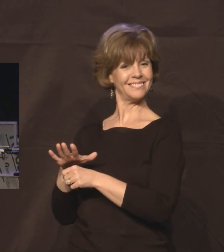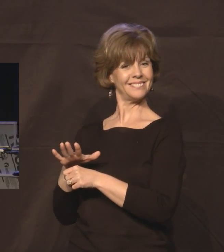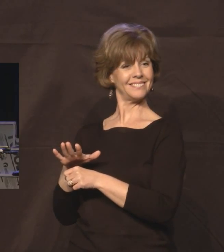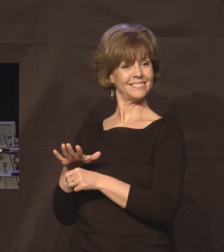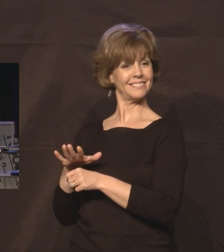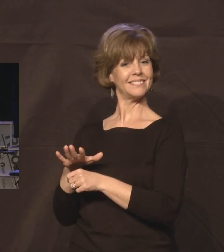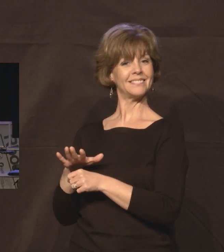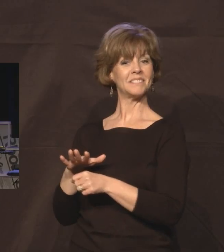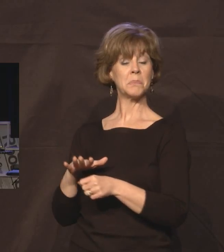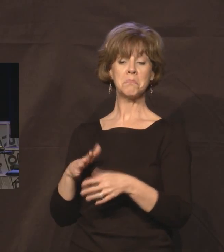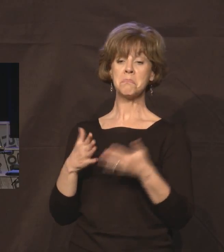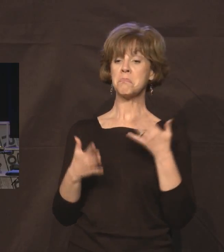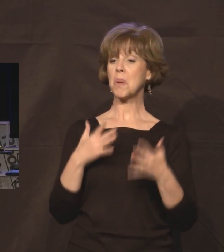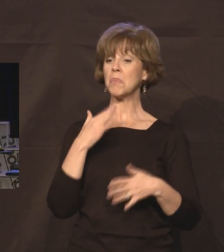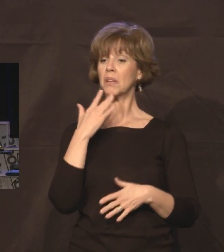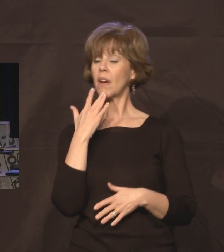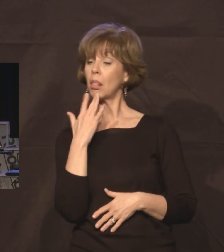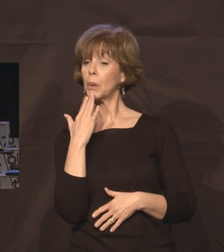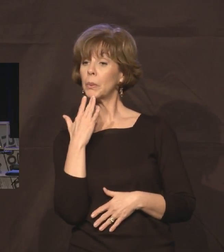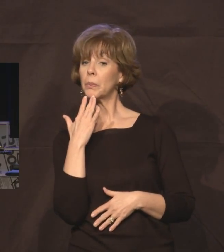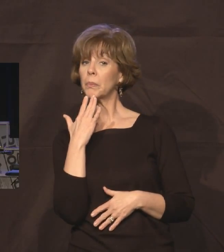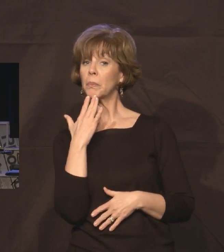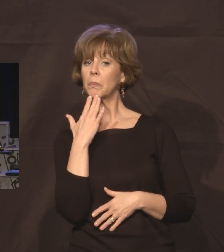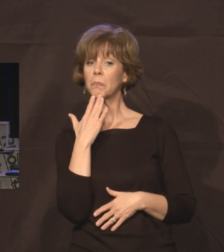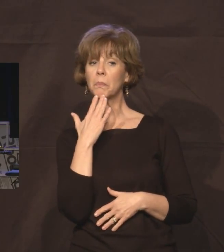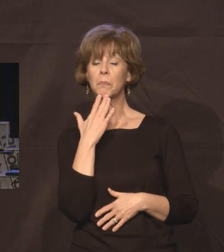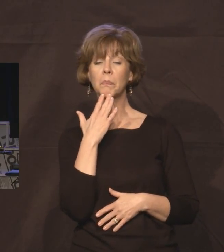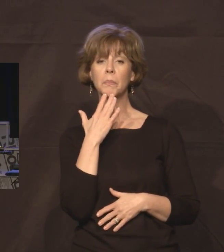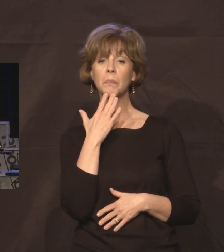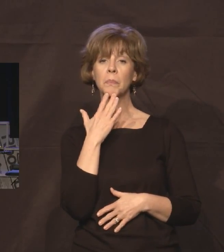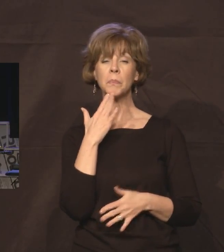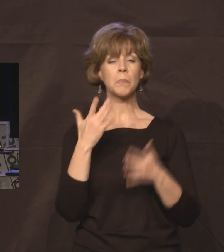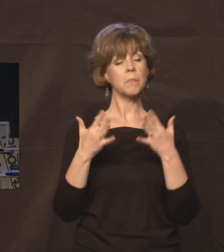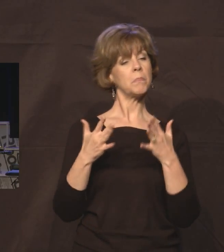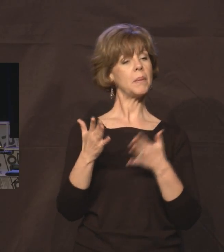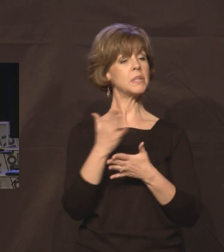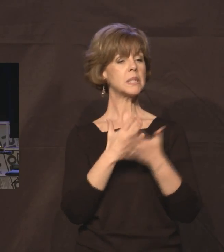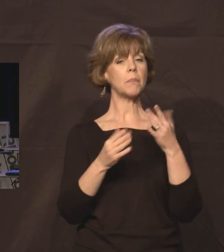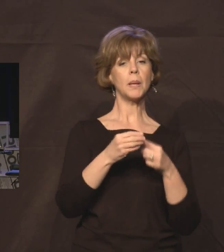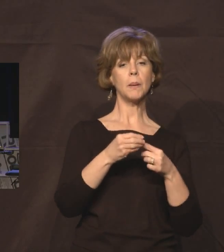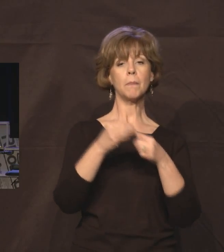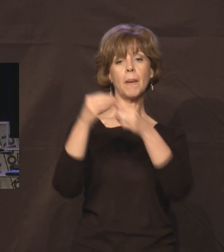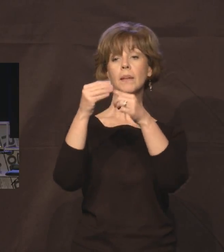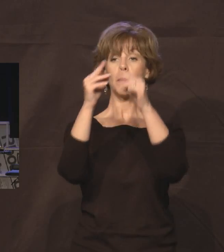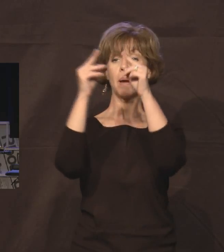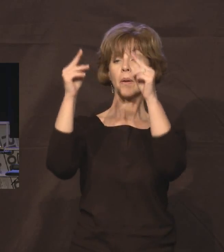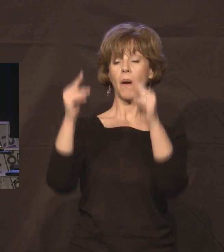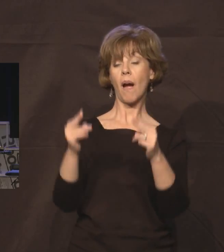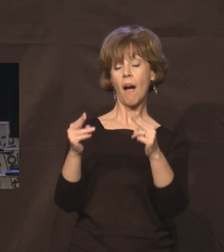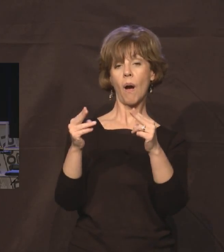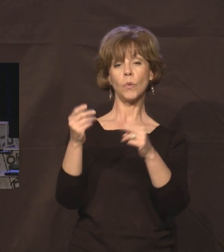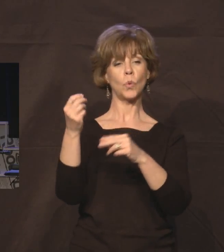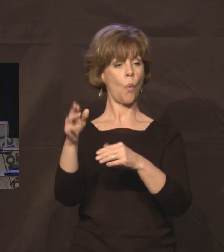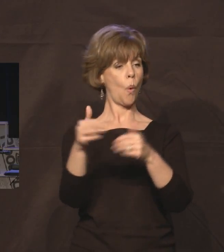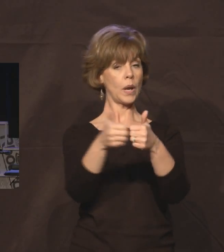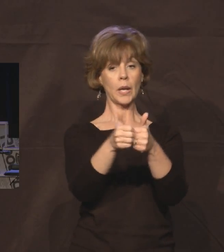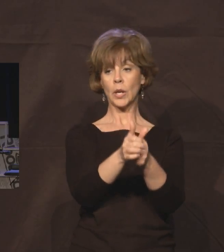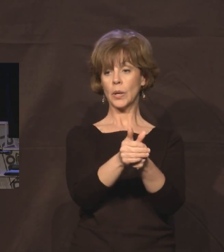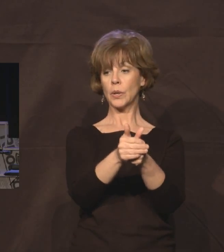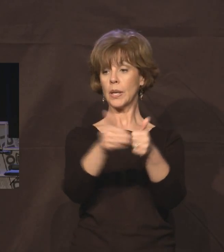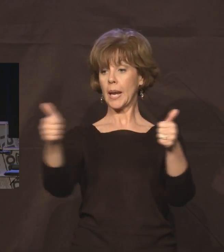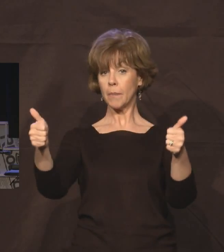You'd talk about maybe color. You would talk about maybe kind of something that sets your house apart. You might even talk about your neighbors, I don't